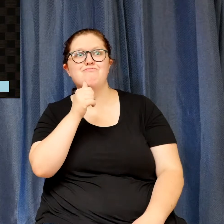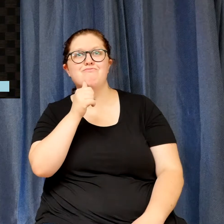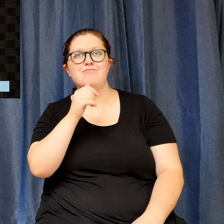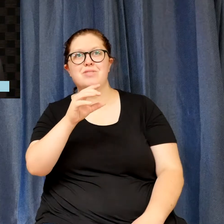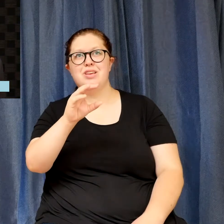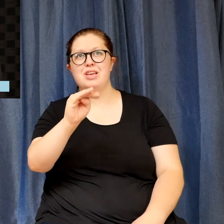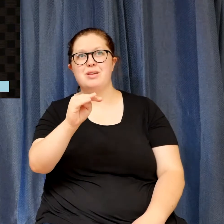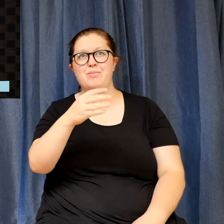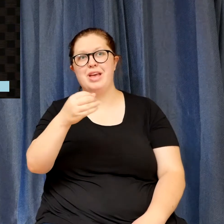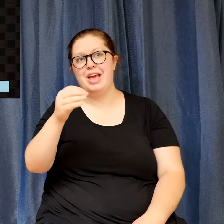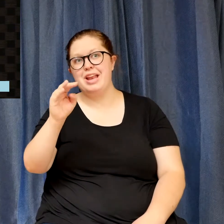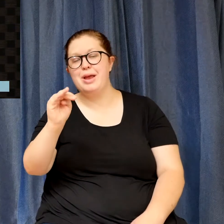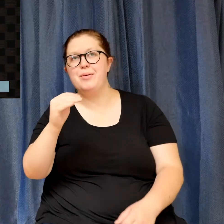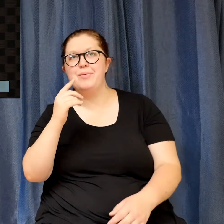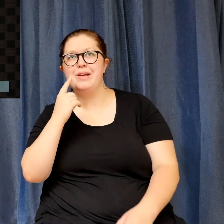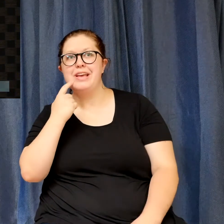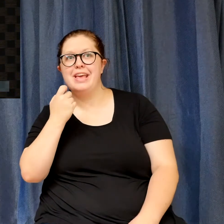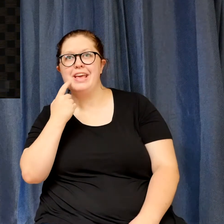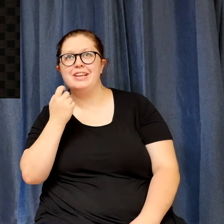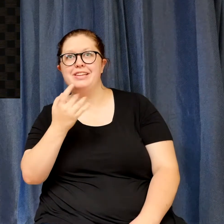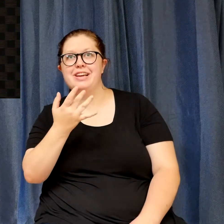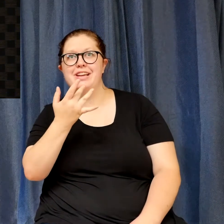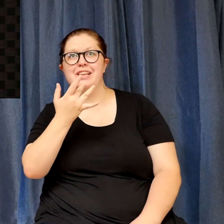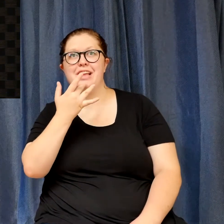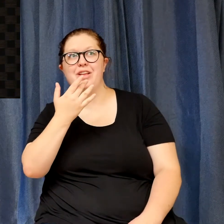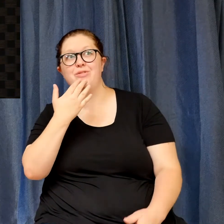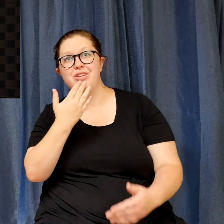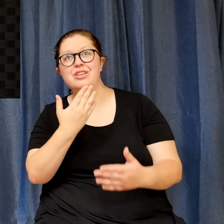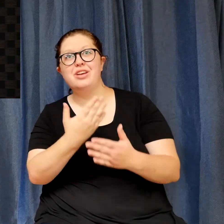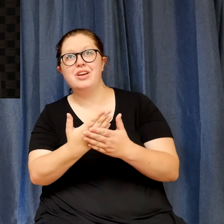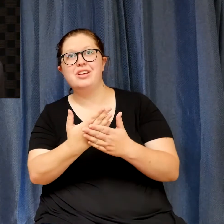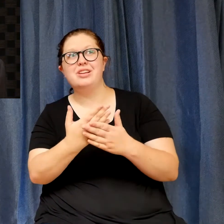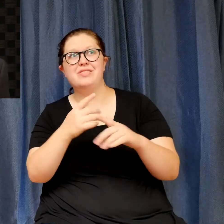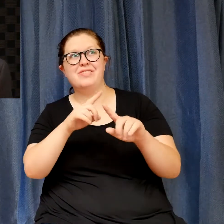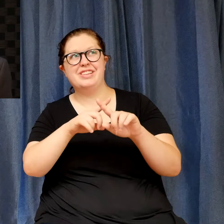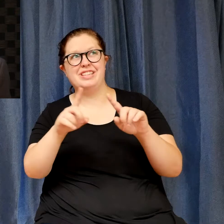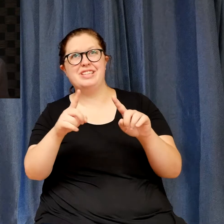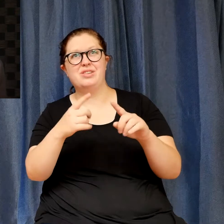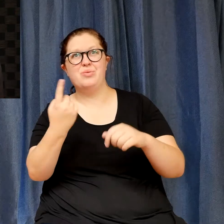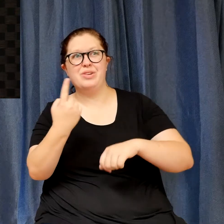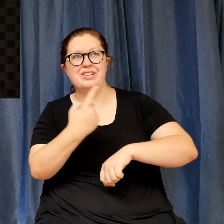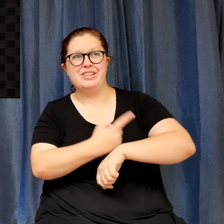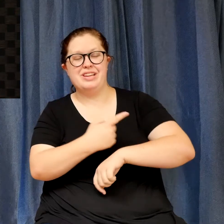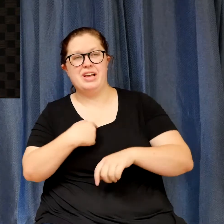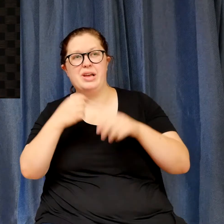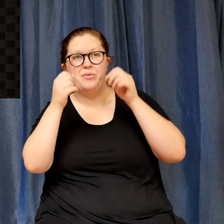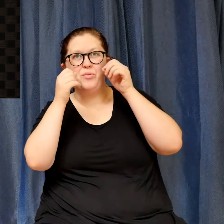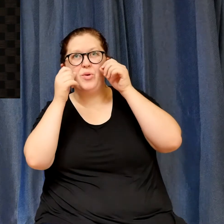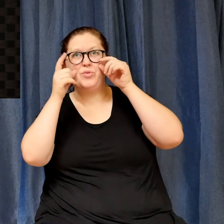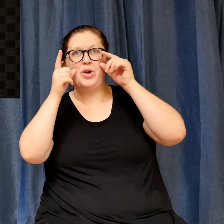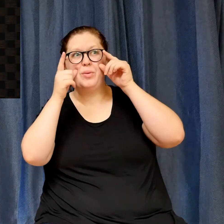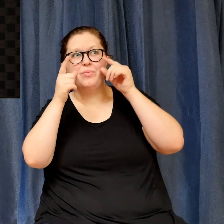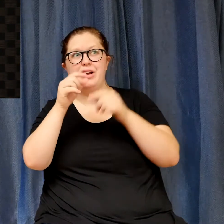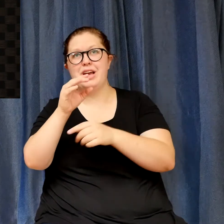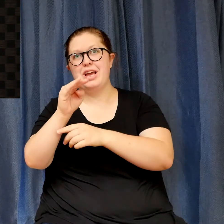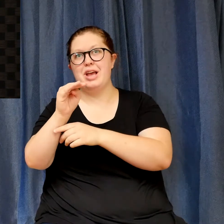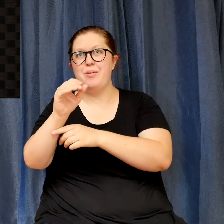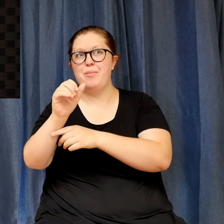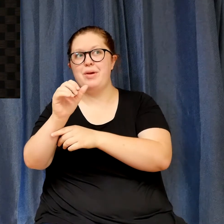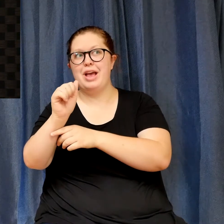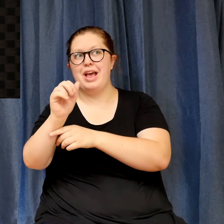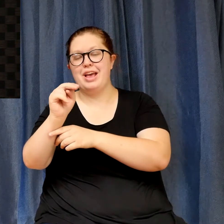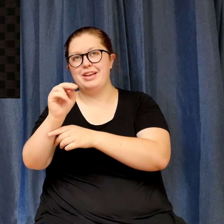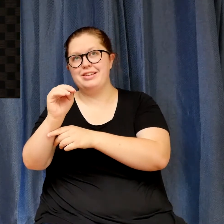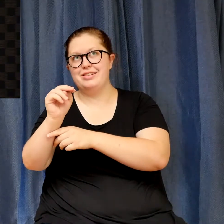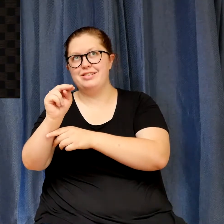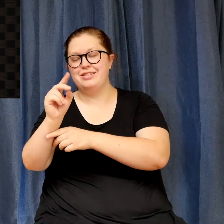tasted like M&Ms, until one day I woke up and they tasted like sheet metal, those little screws, and I couldn't eat